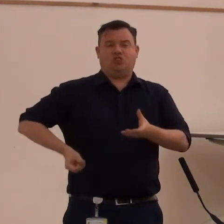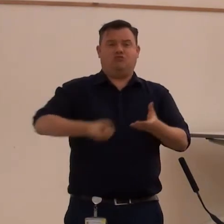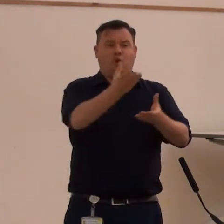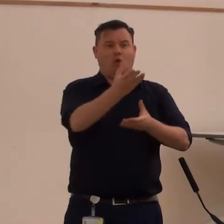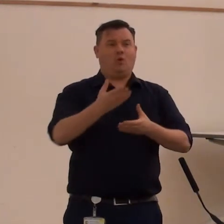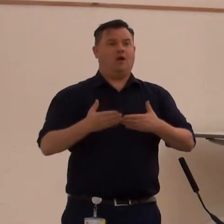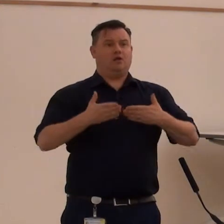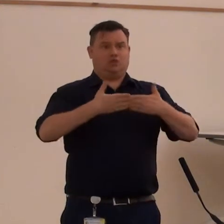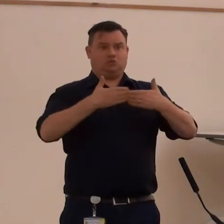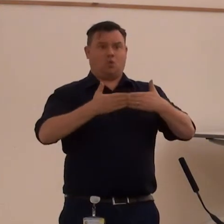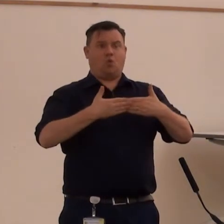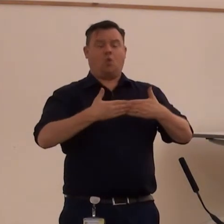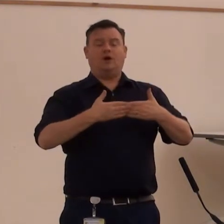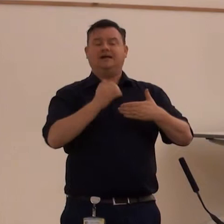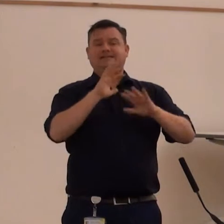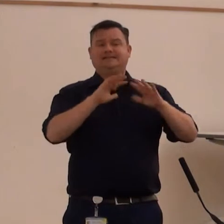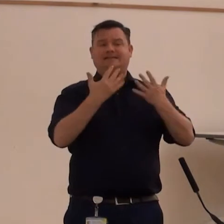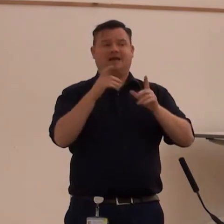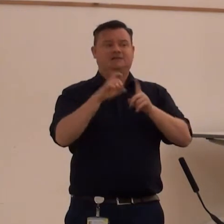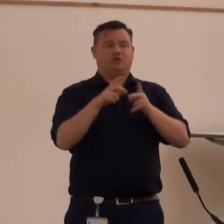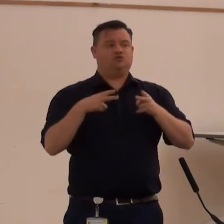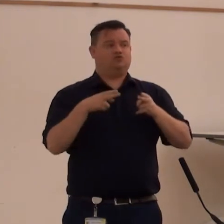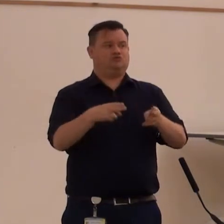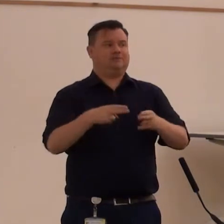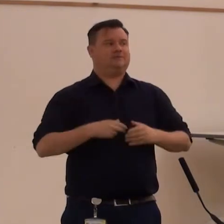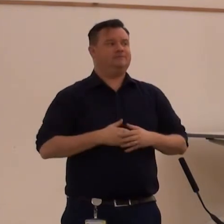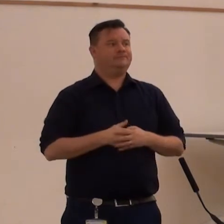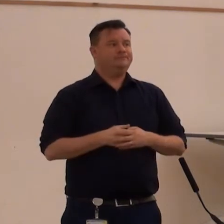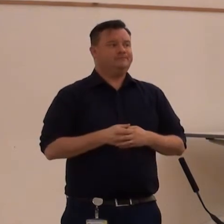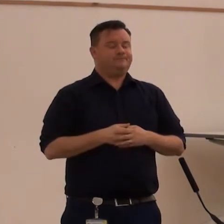the doors of 10 Downing Street.